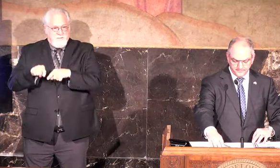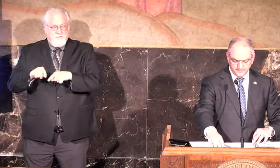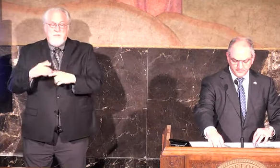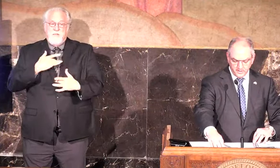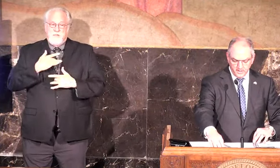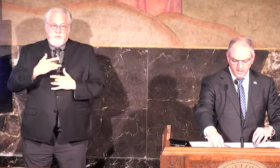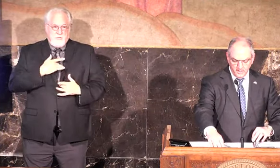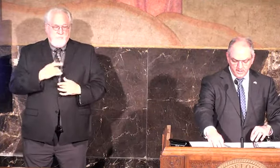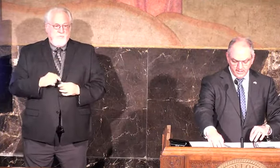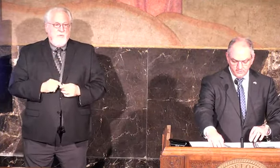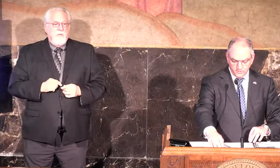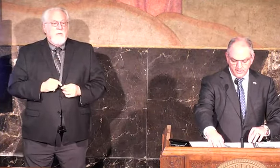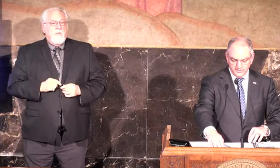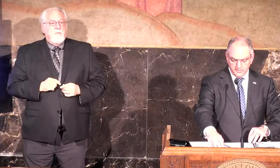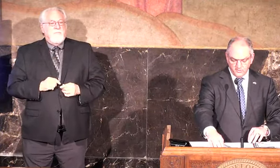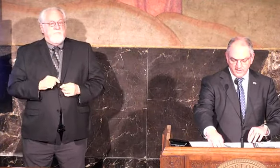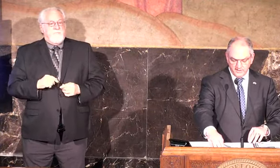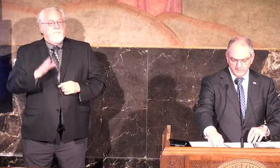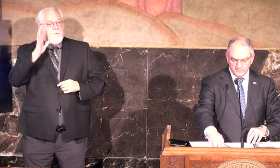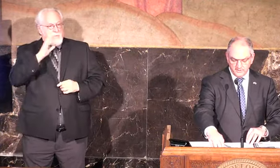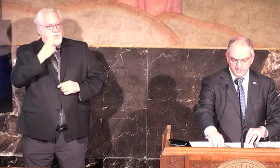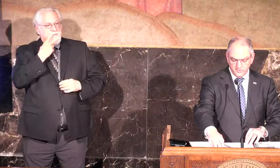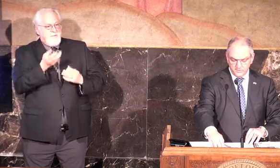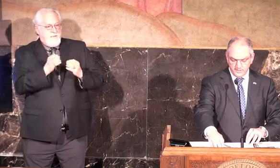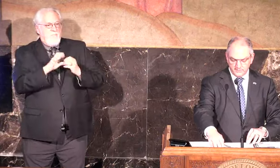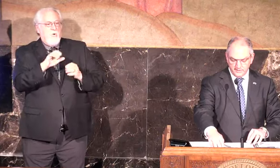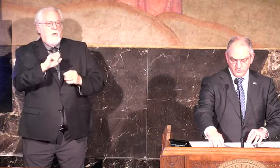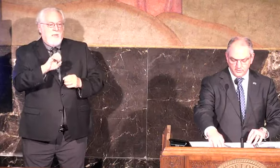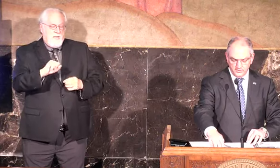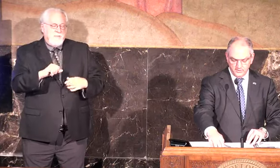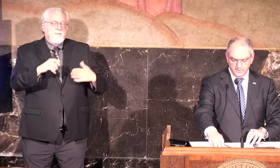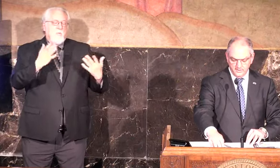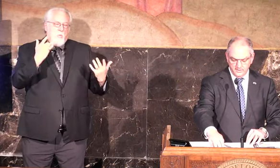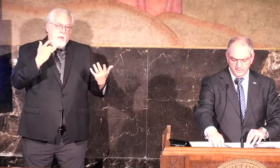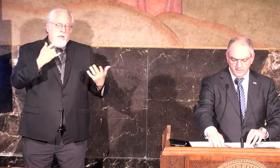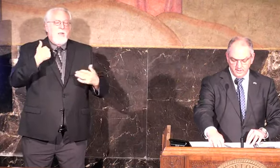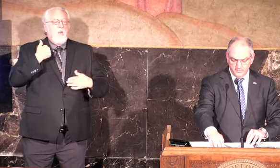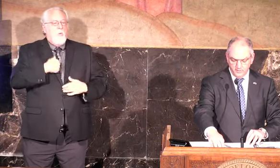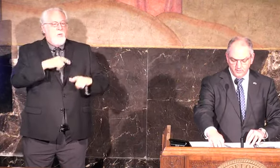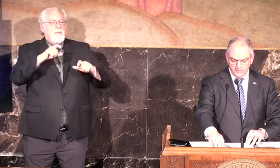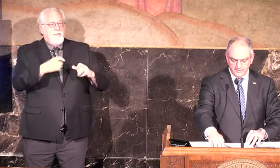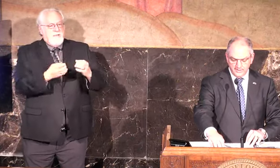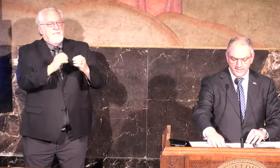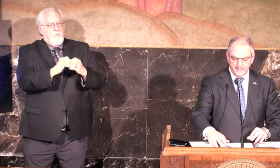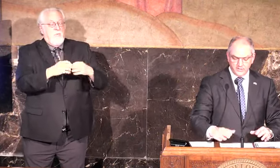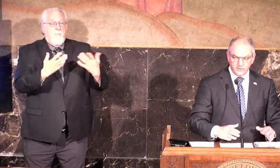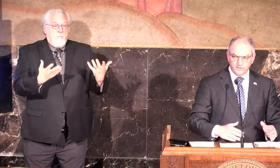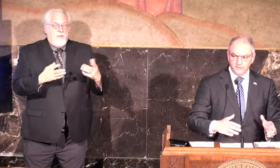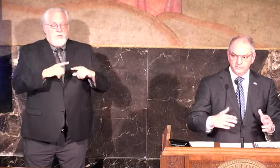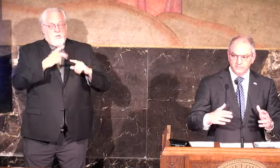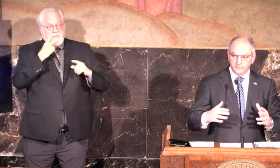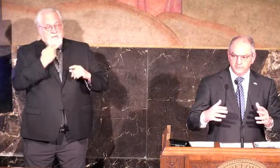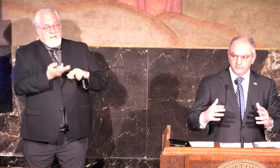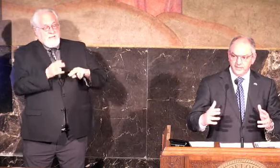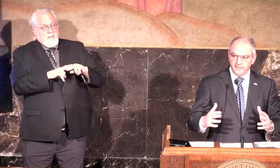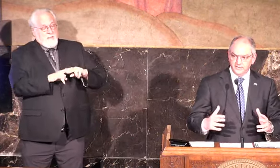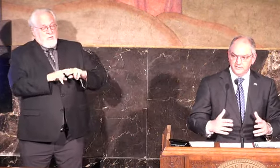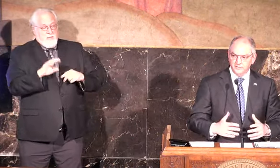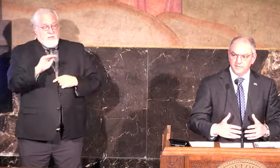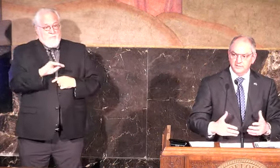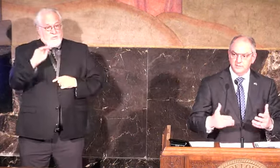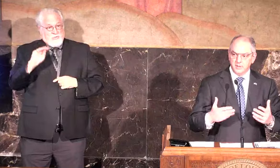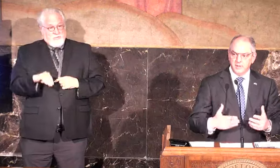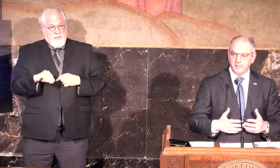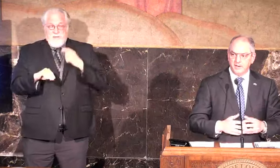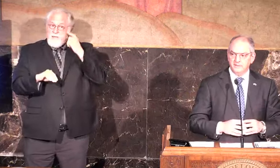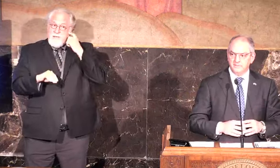concerning. Yes, we're going to see more cases because we're testing more. But when we see an increased percentage of